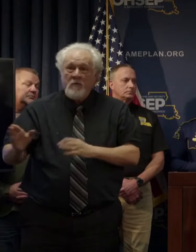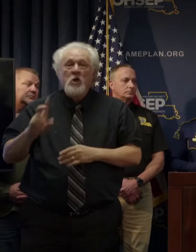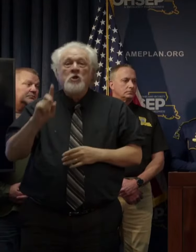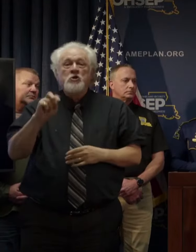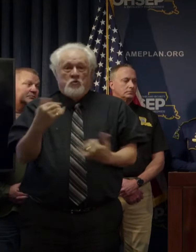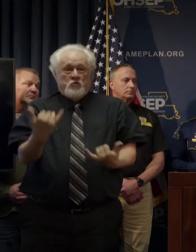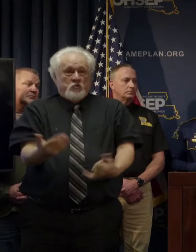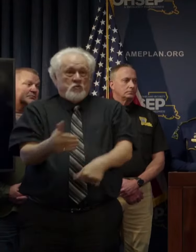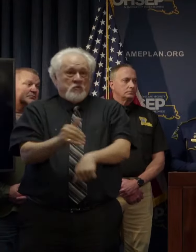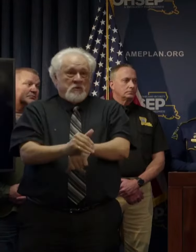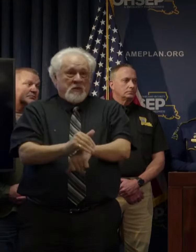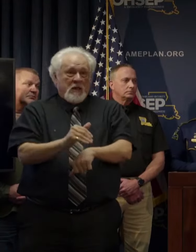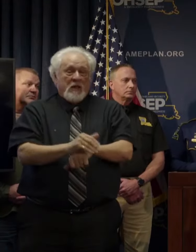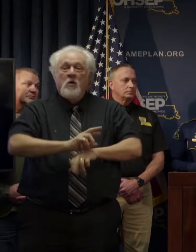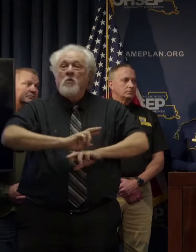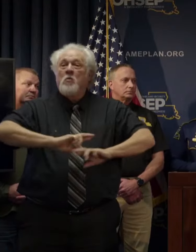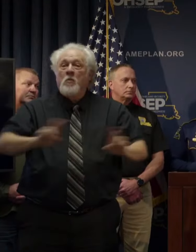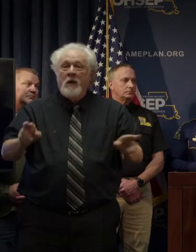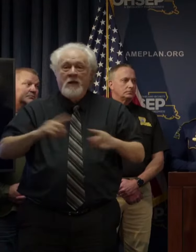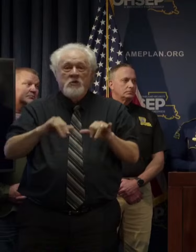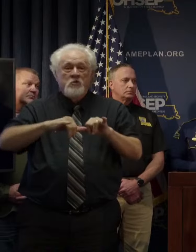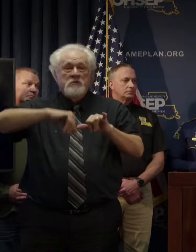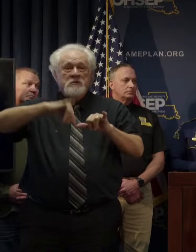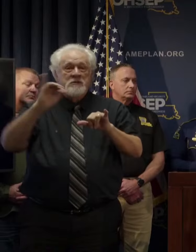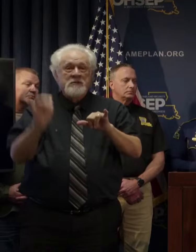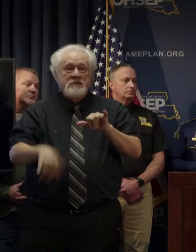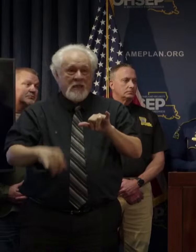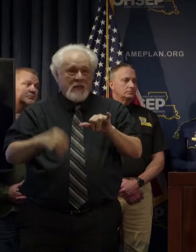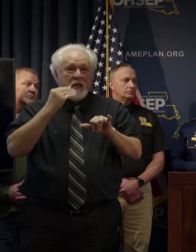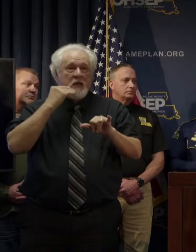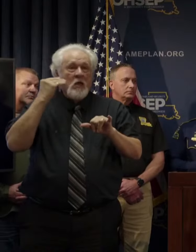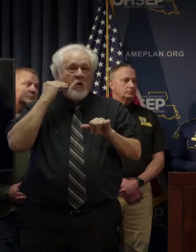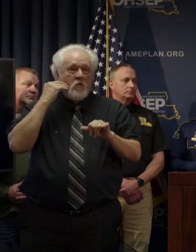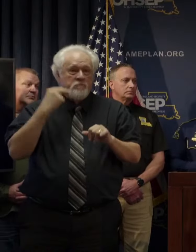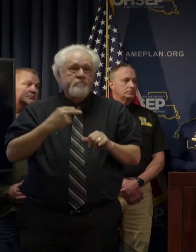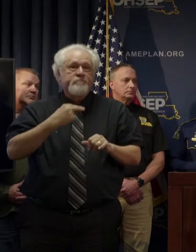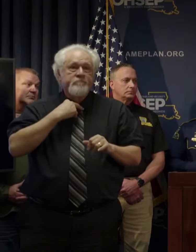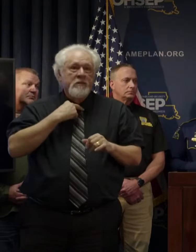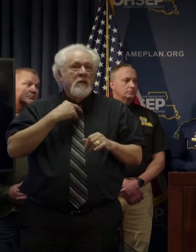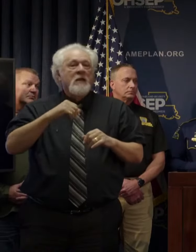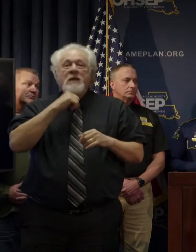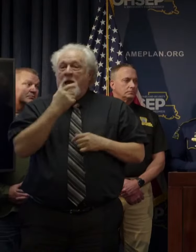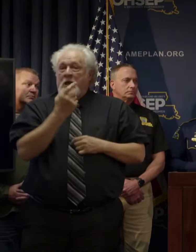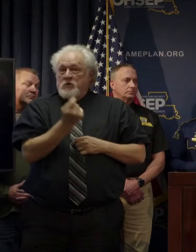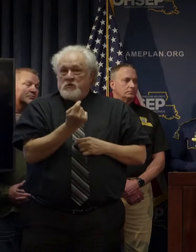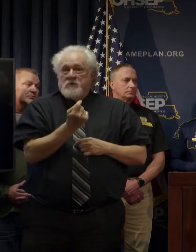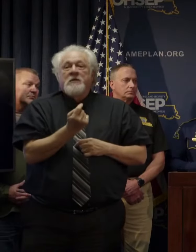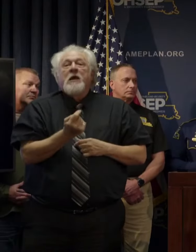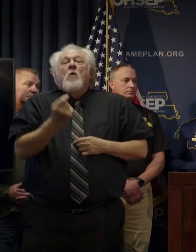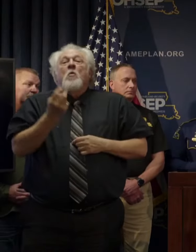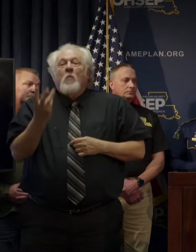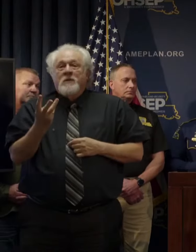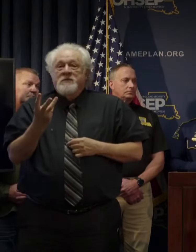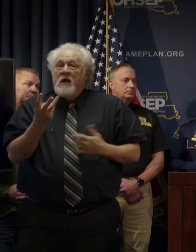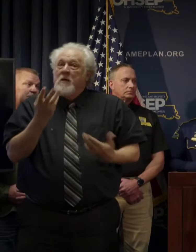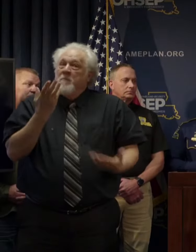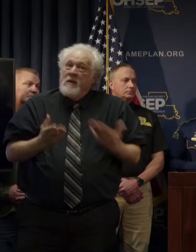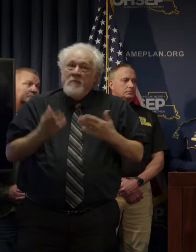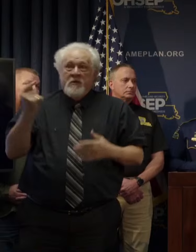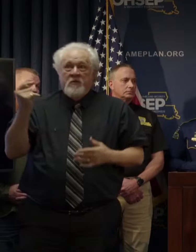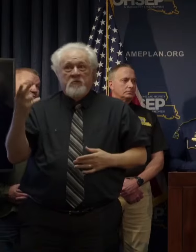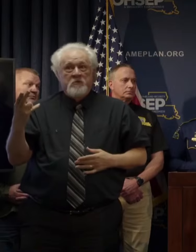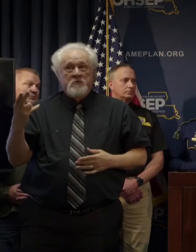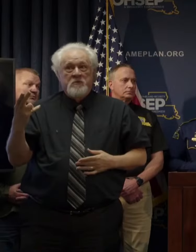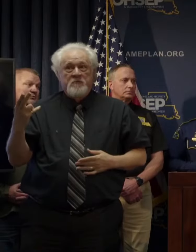this evening and be ready to stay essentially housebound, not just Tuesday, but Wednesday and even into